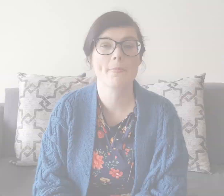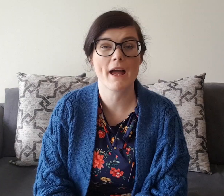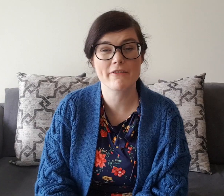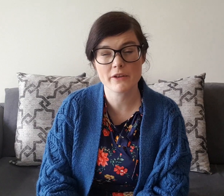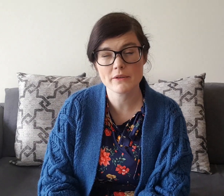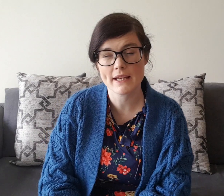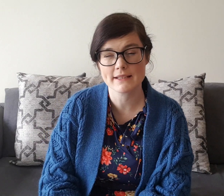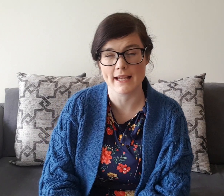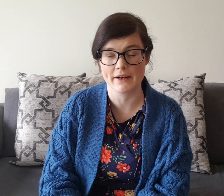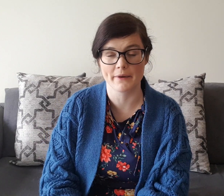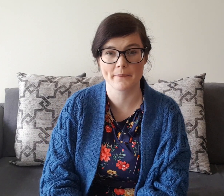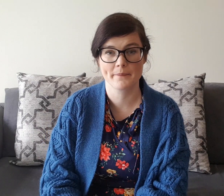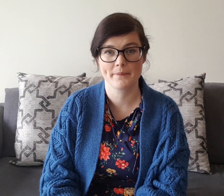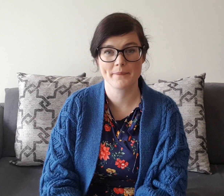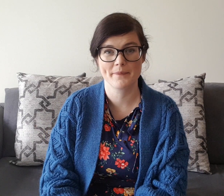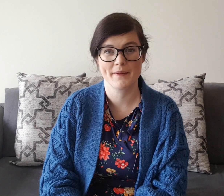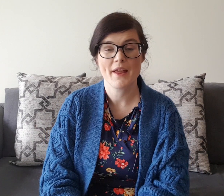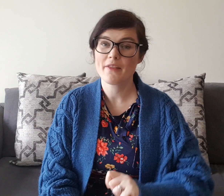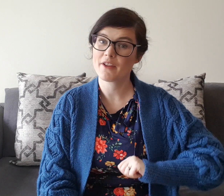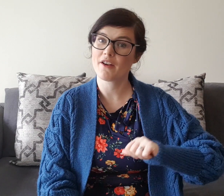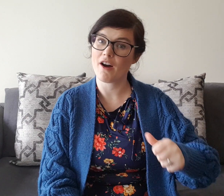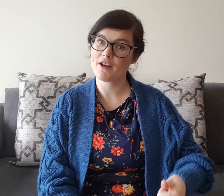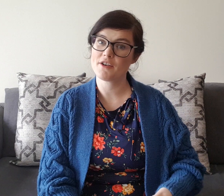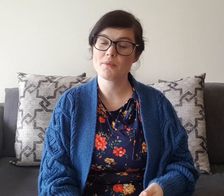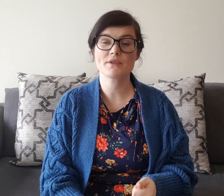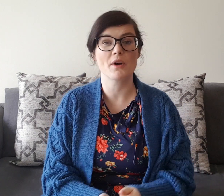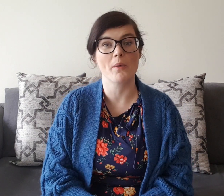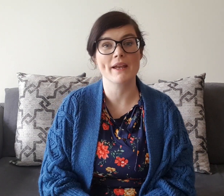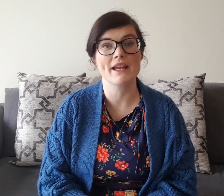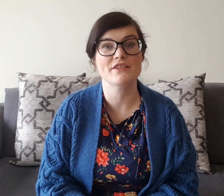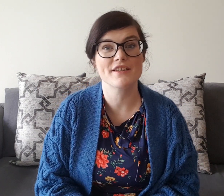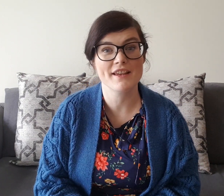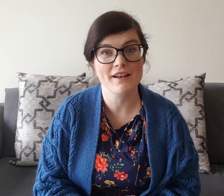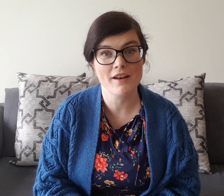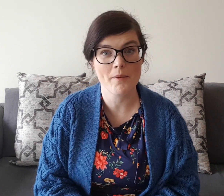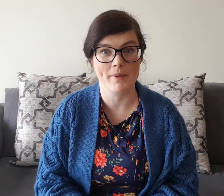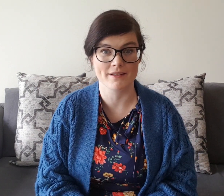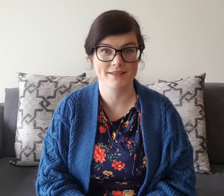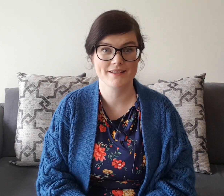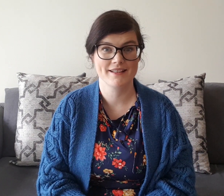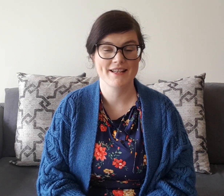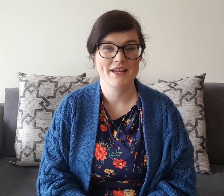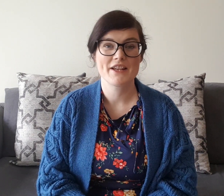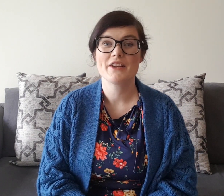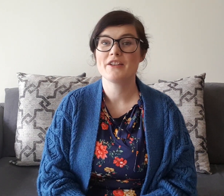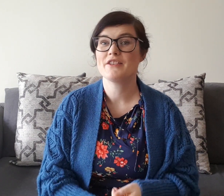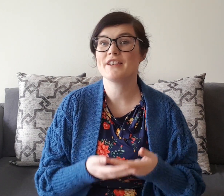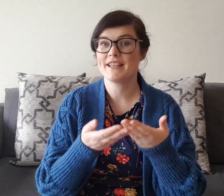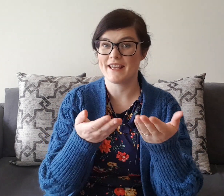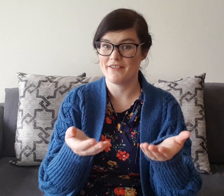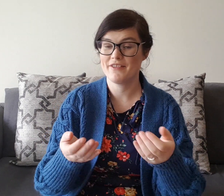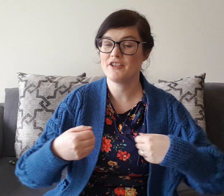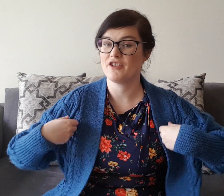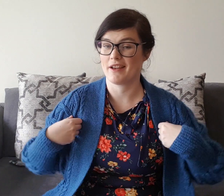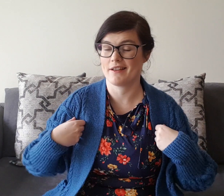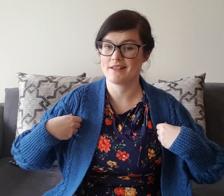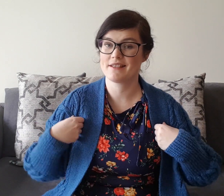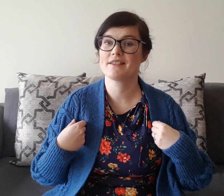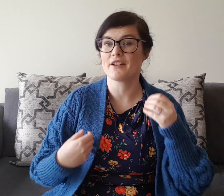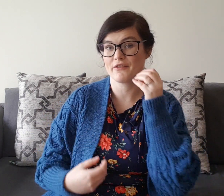A few days later, the gardener was going into the allotment to give the chickens their